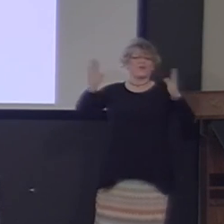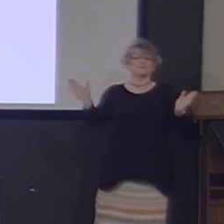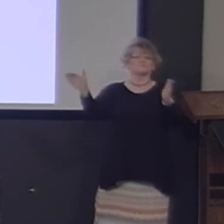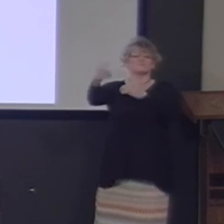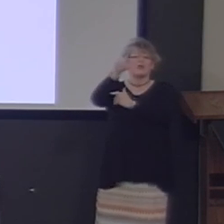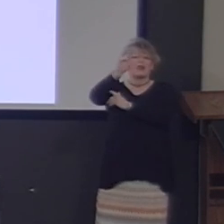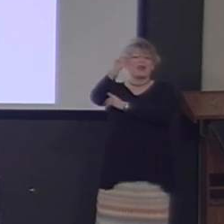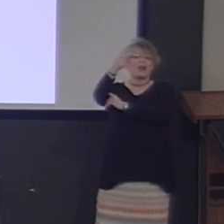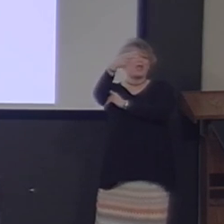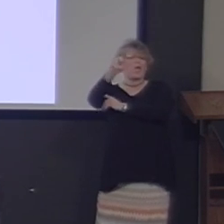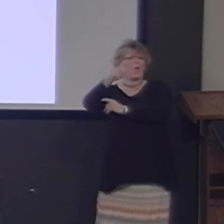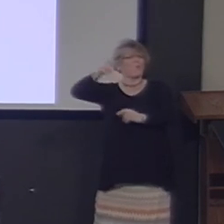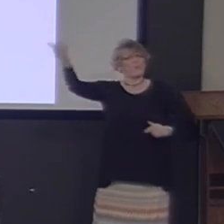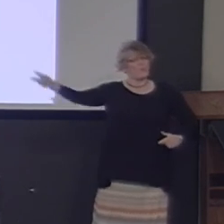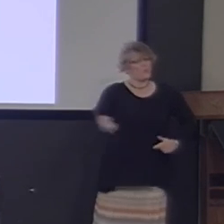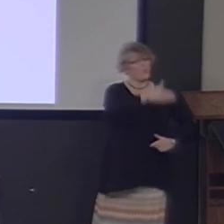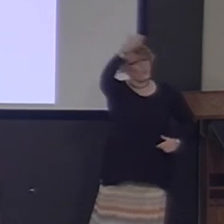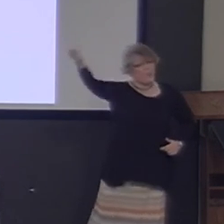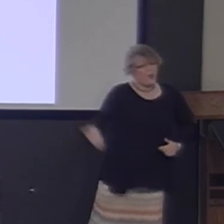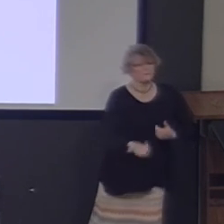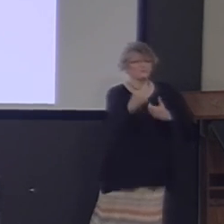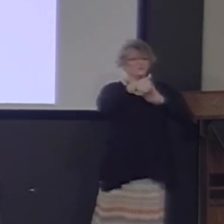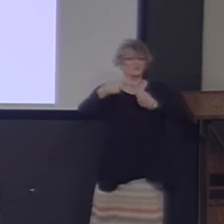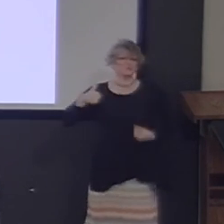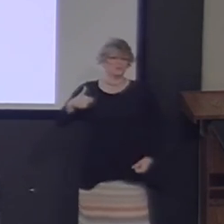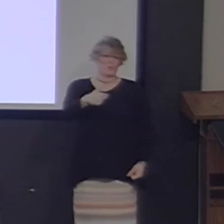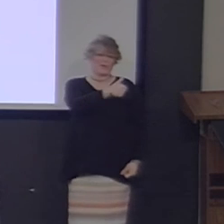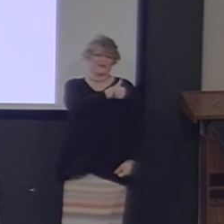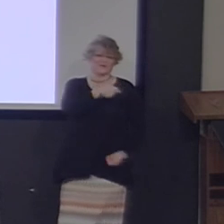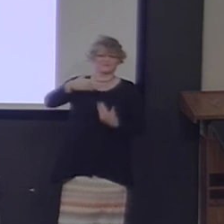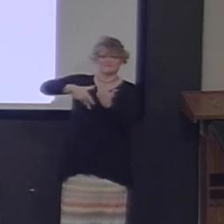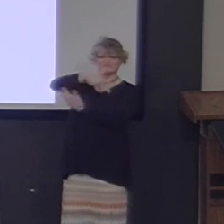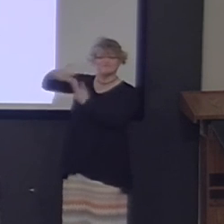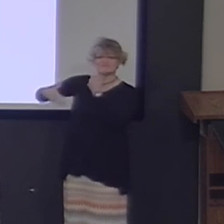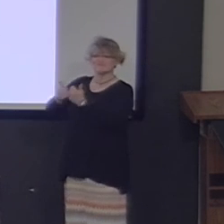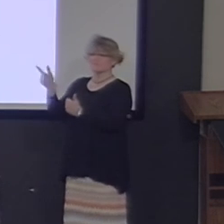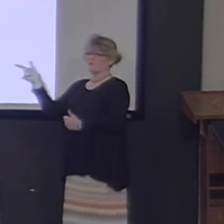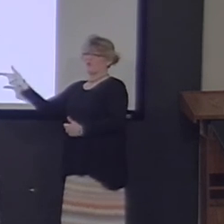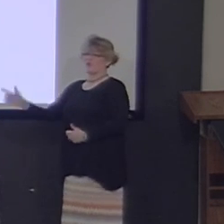on the second floor in the break lounge area. All of you are welcome to join us.